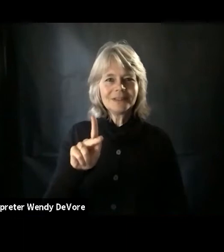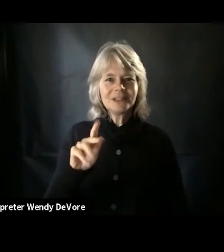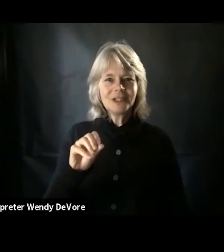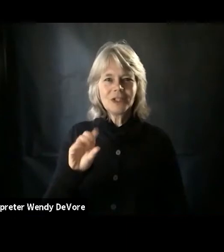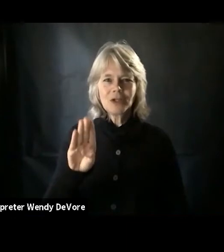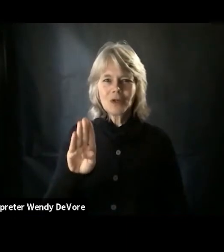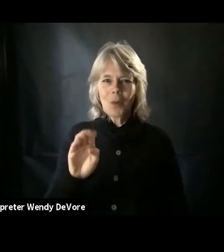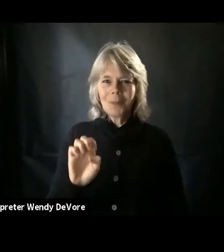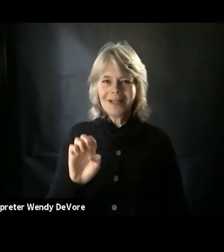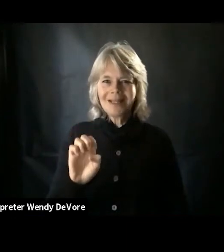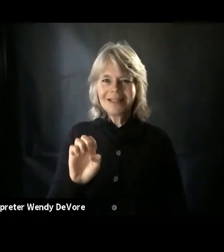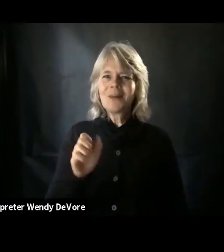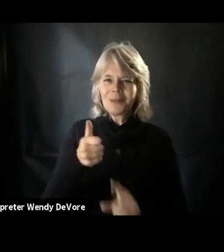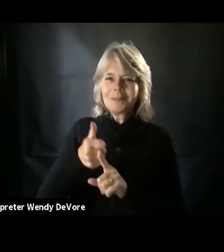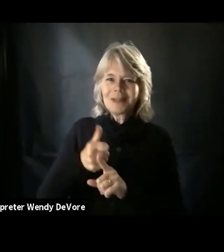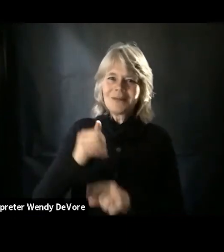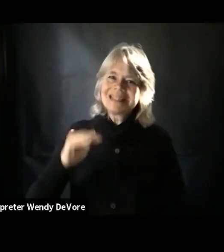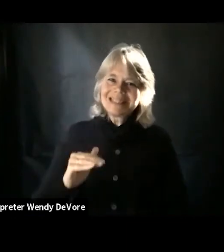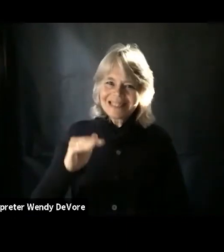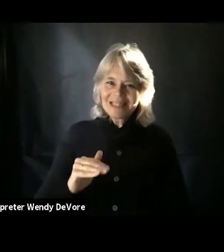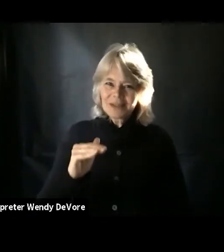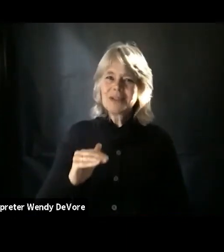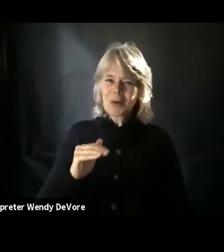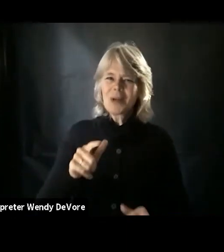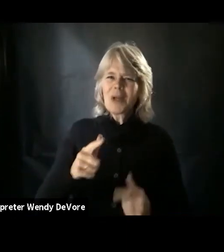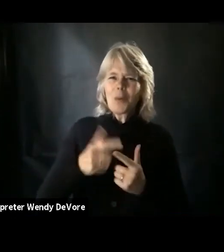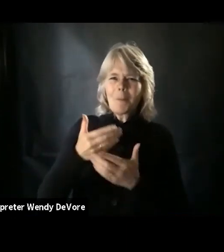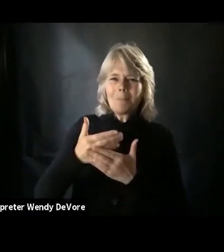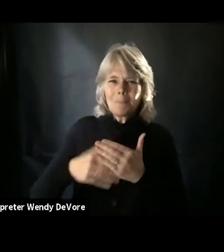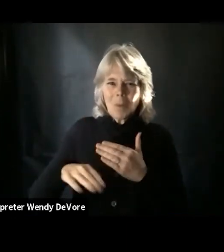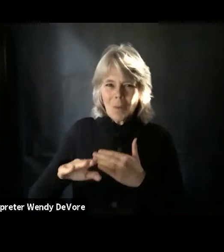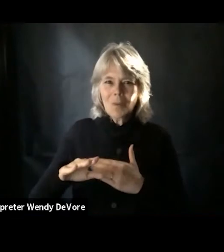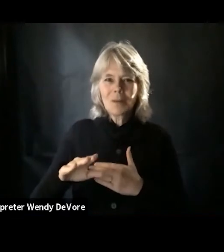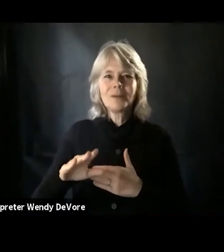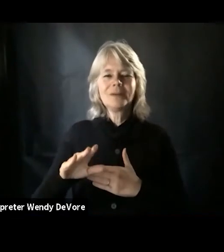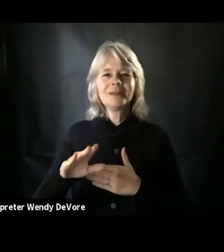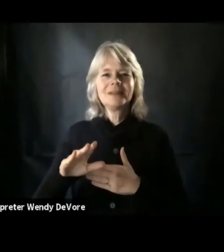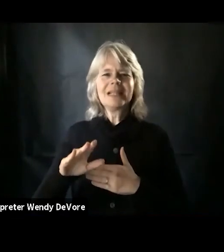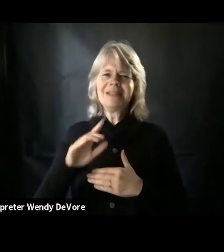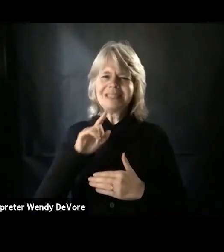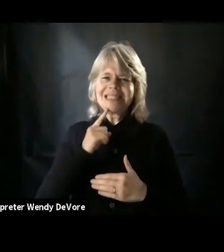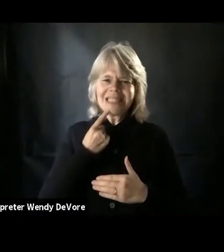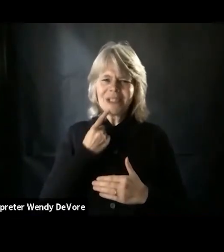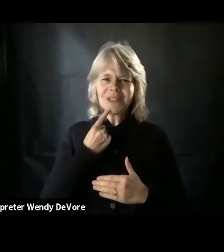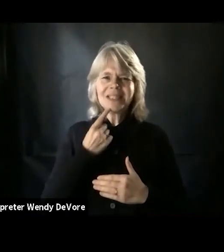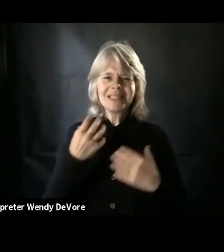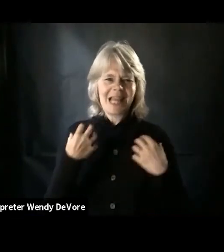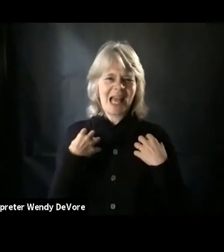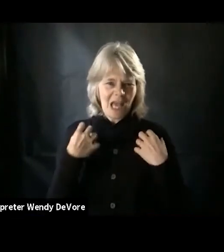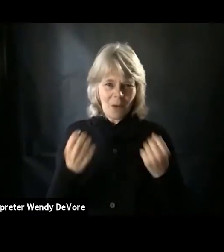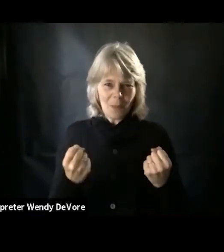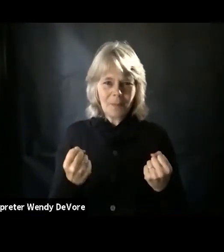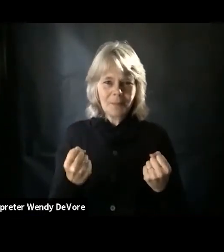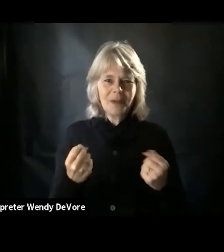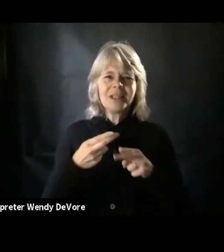Jacoby is a little guy who was born with a serious health issue